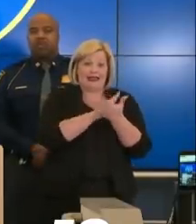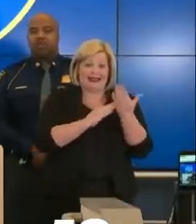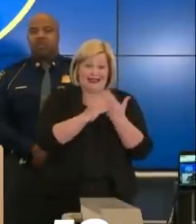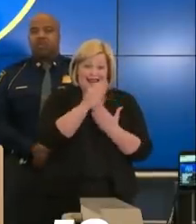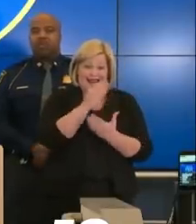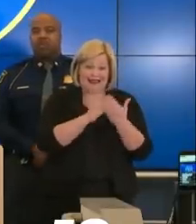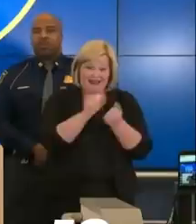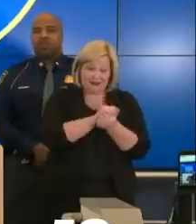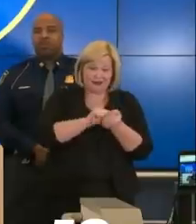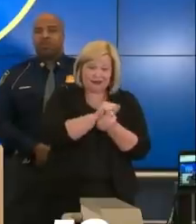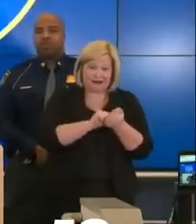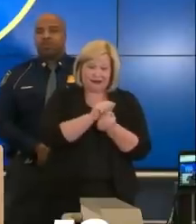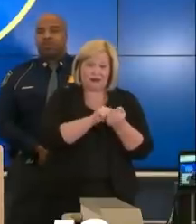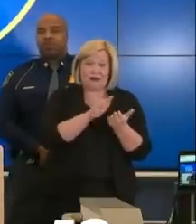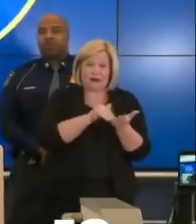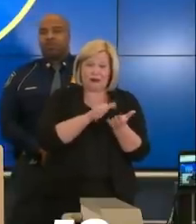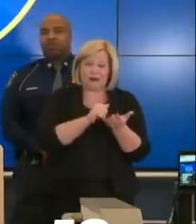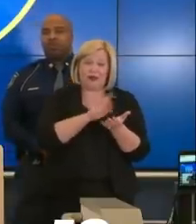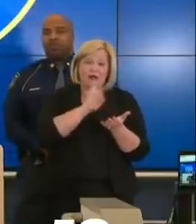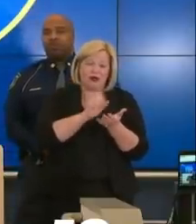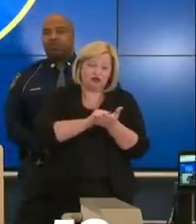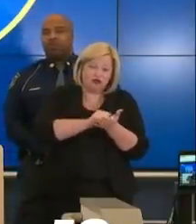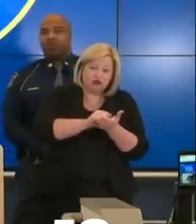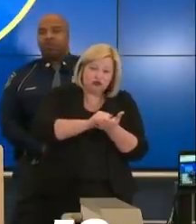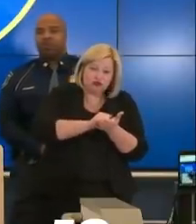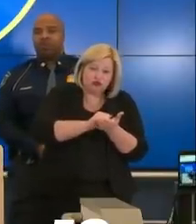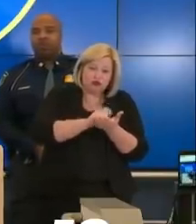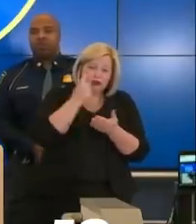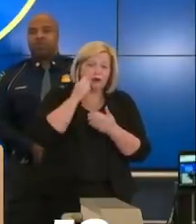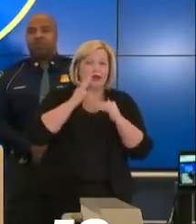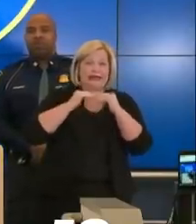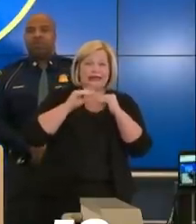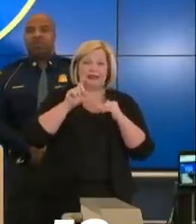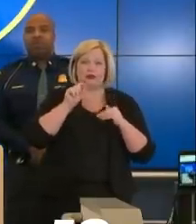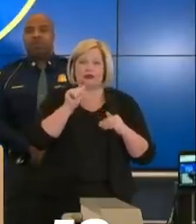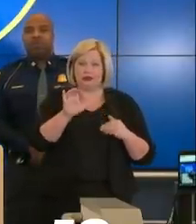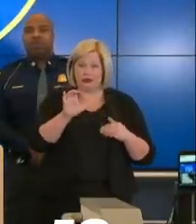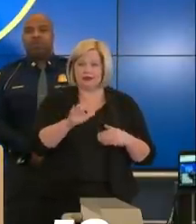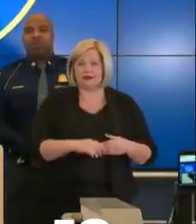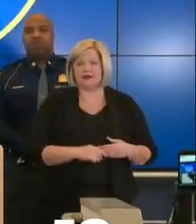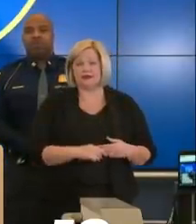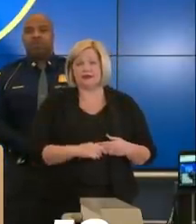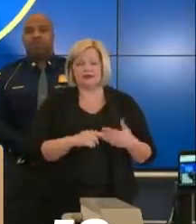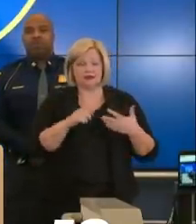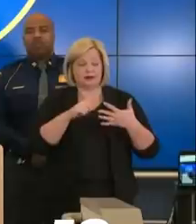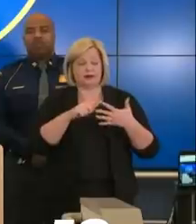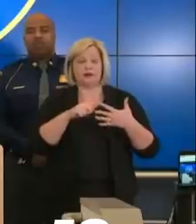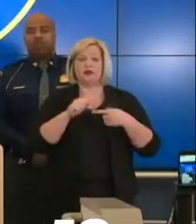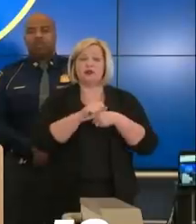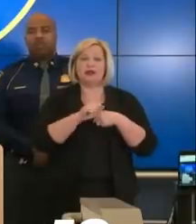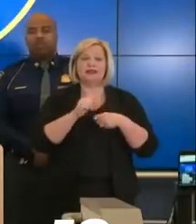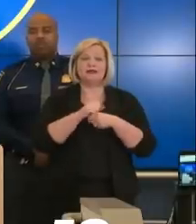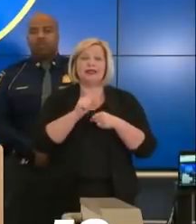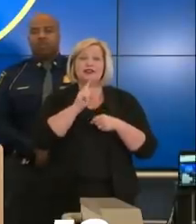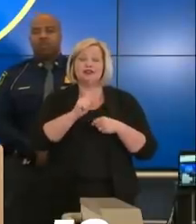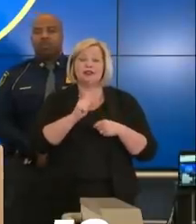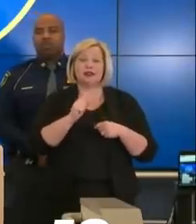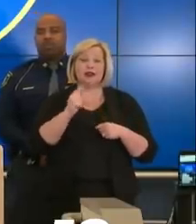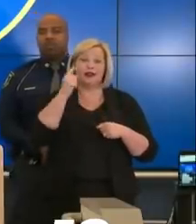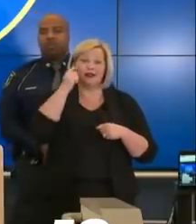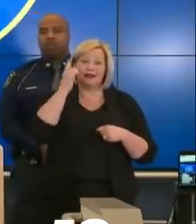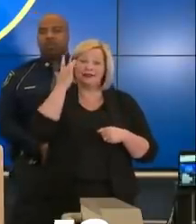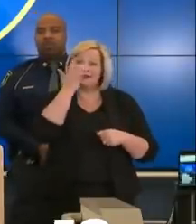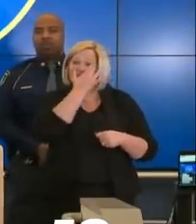soap and water and vigorously scrub them for at least 20 seconds. Practice touching your face